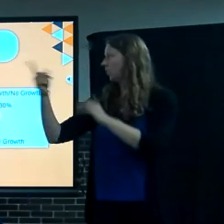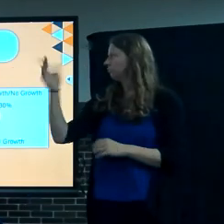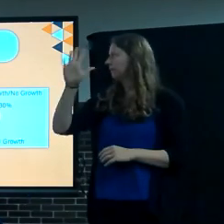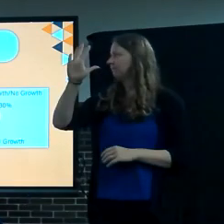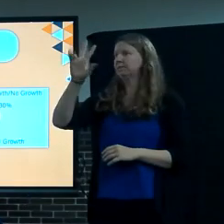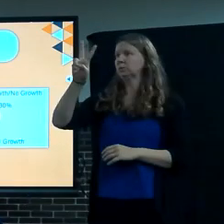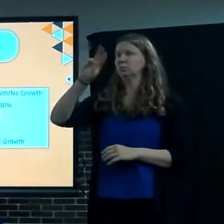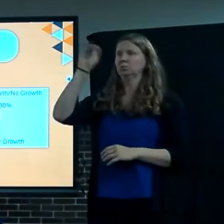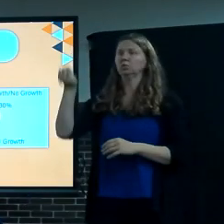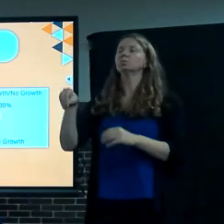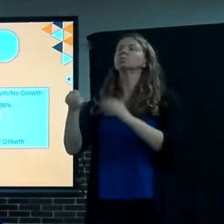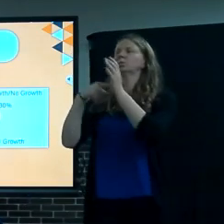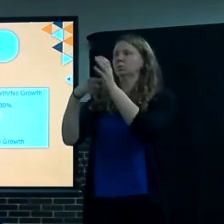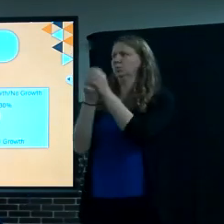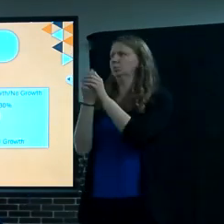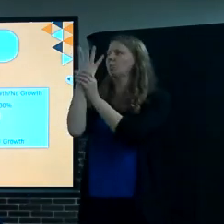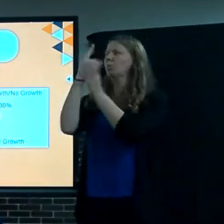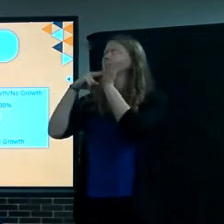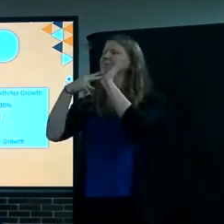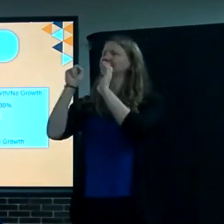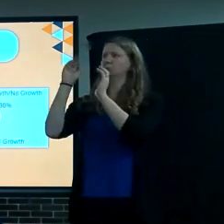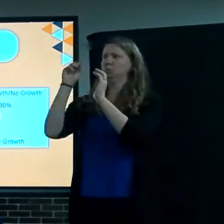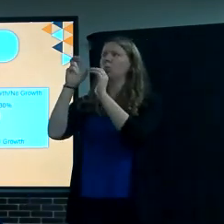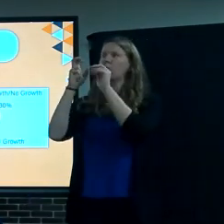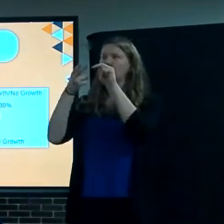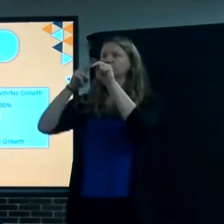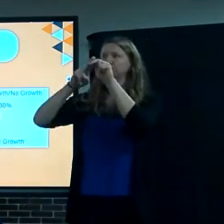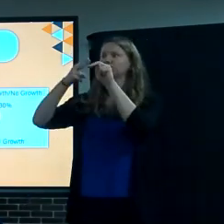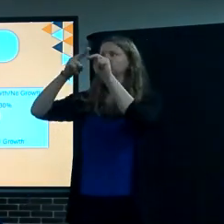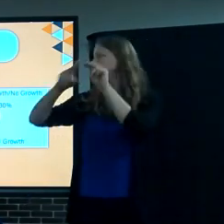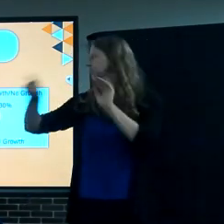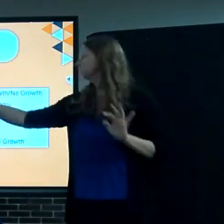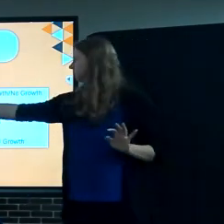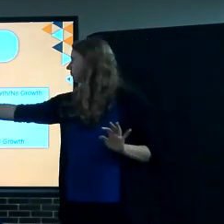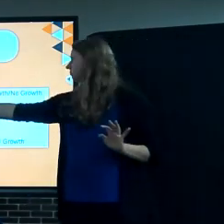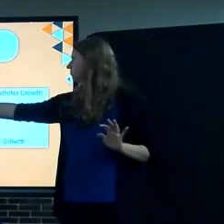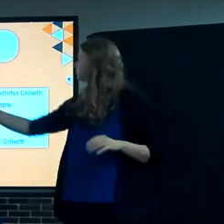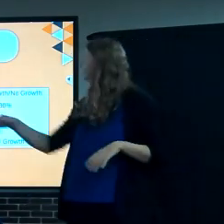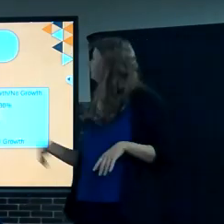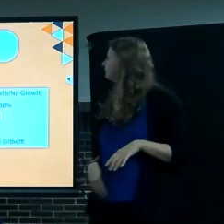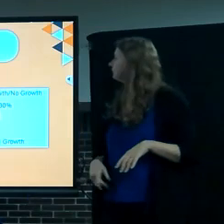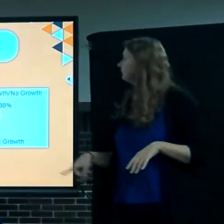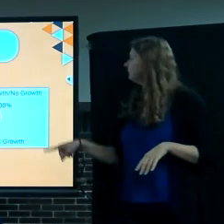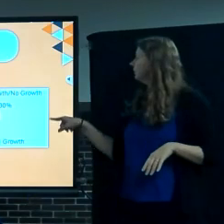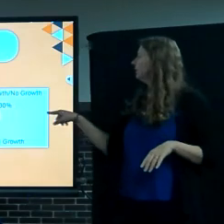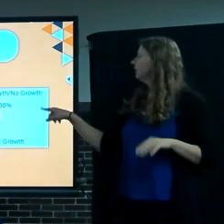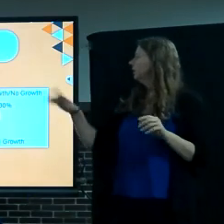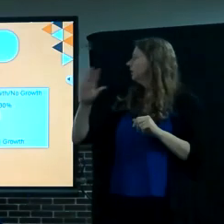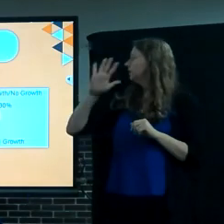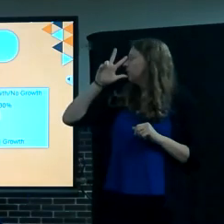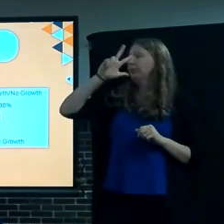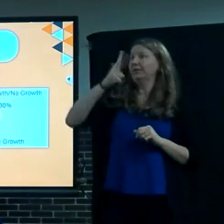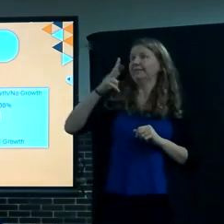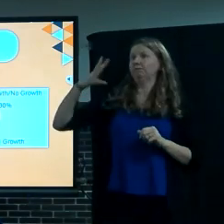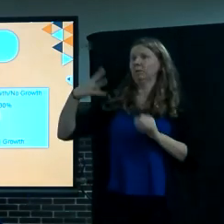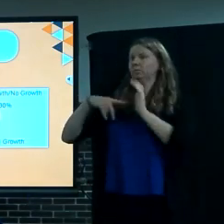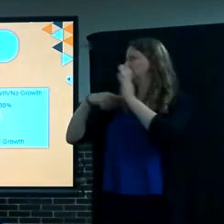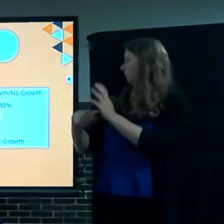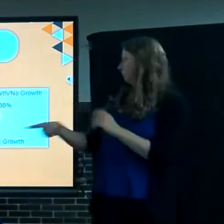and 4th graders. So we're demonstrating 52% growth. And so that means that those students' scores are on the